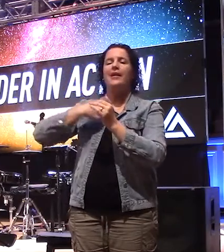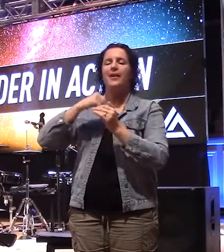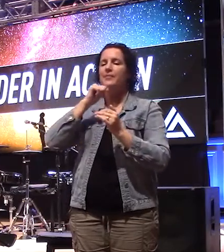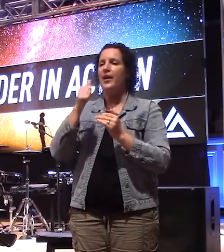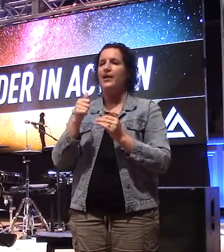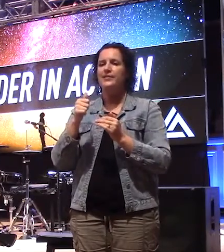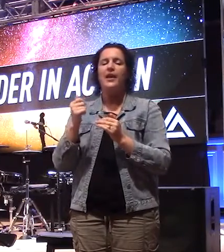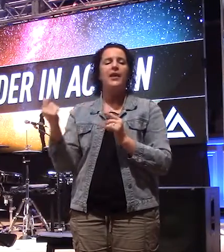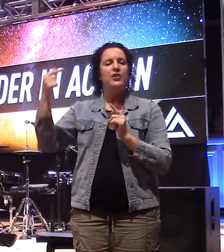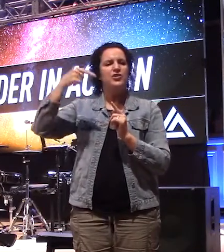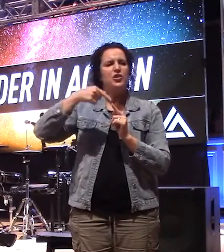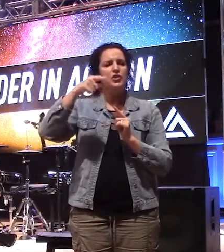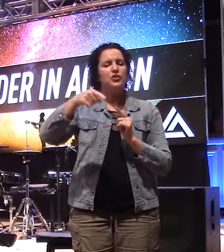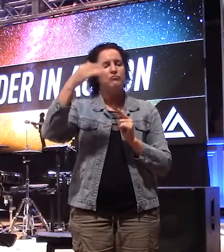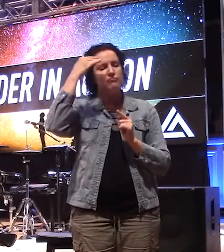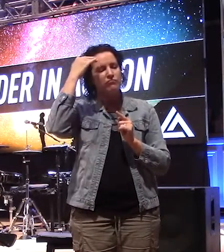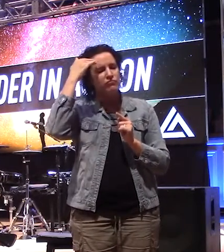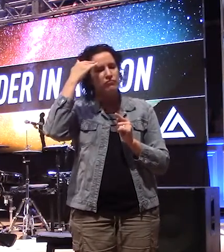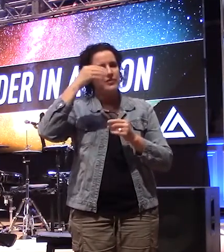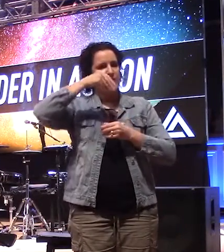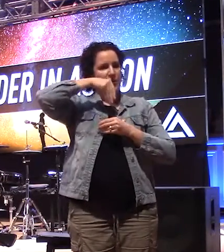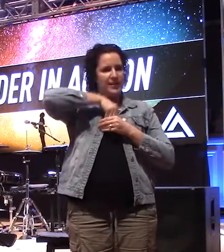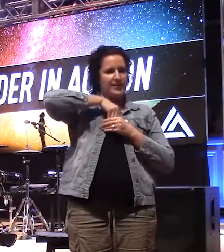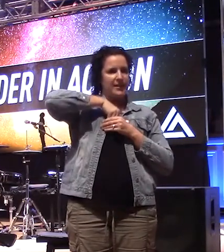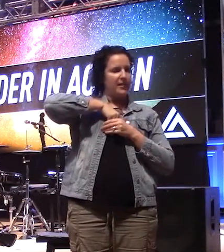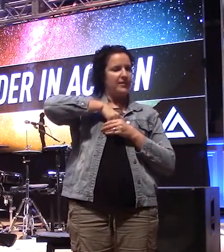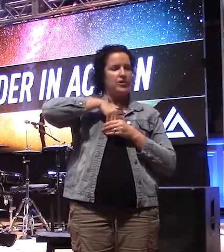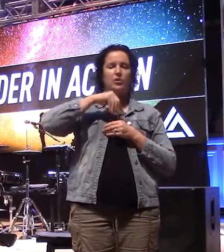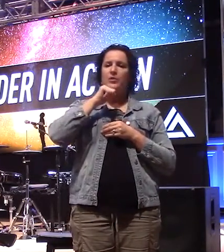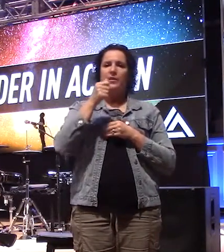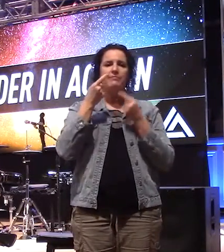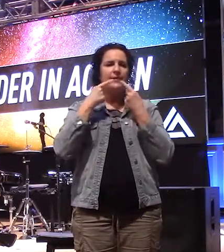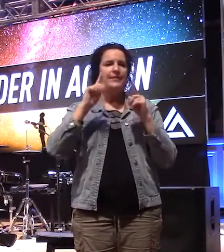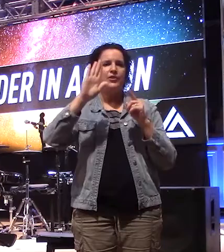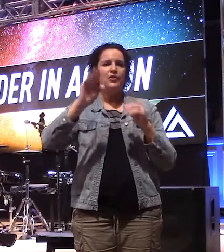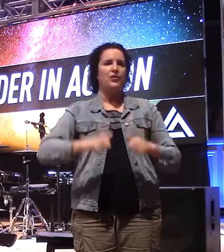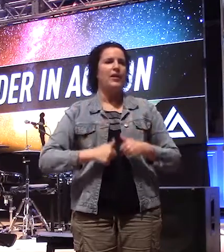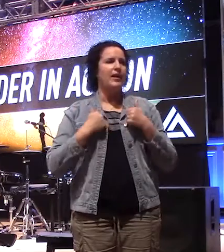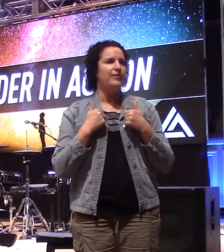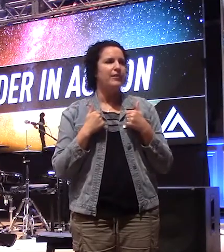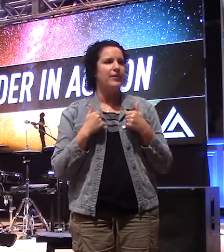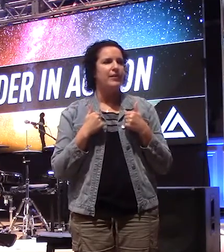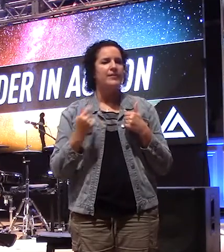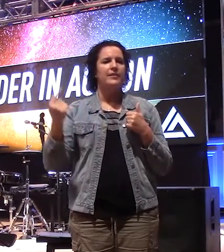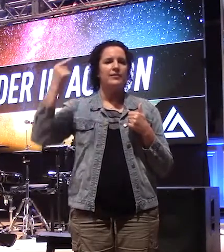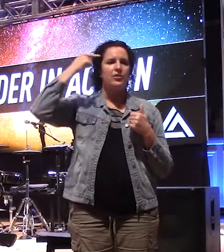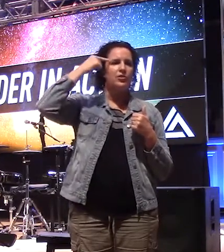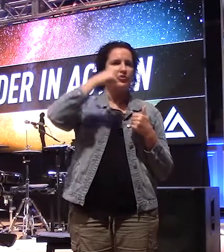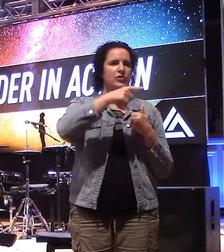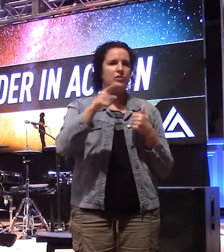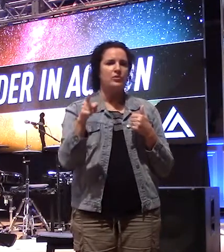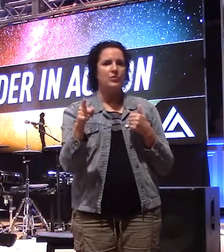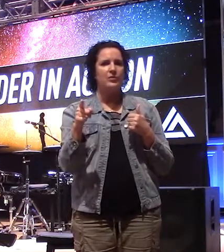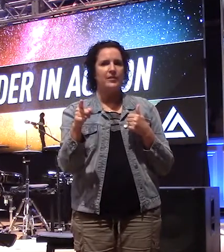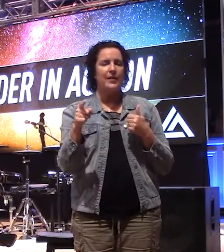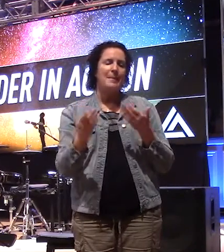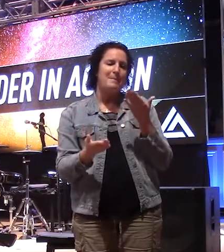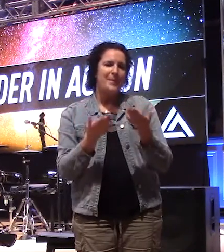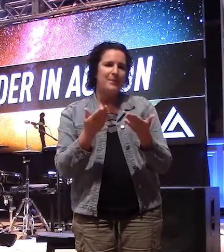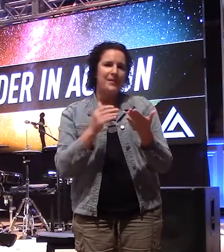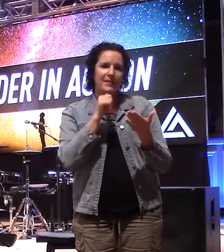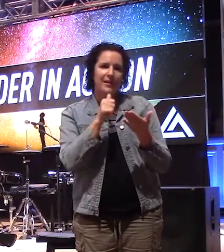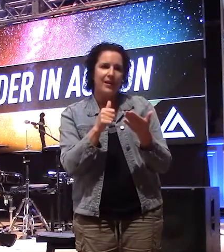you embrace the sovereignty of God, you're not going to go any farther in your life. Has it ever occurred to you that it may not